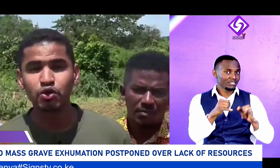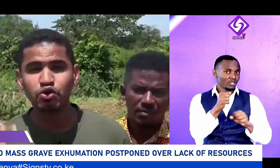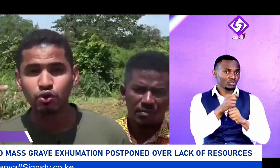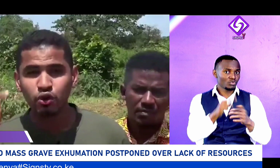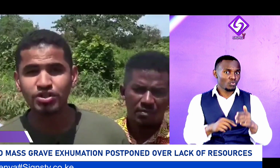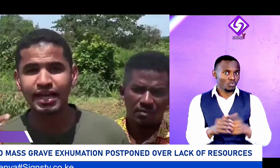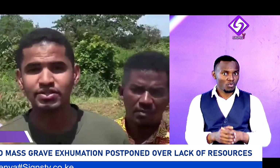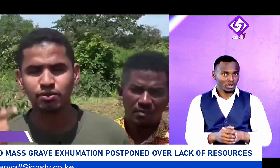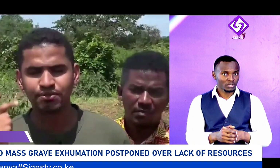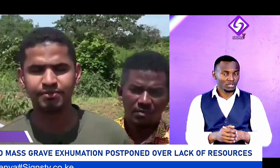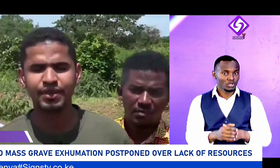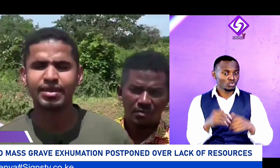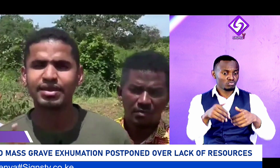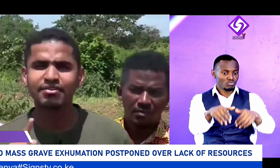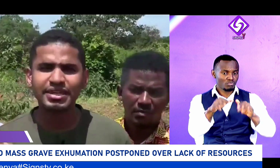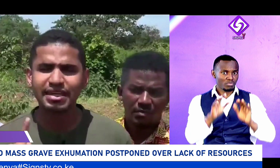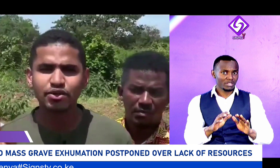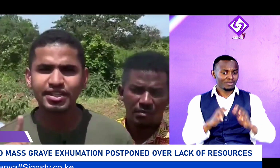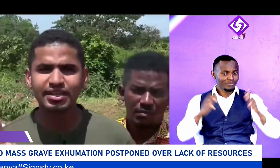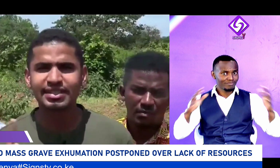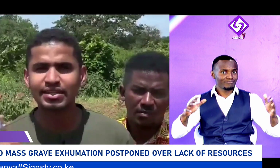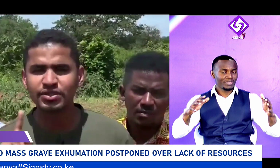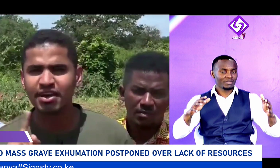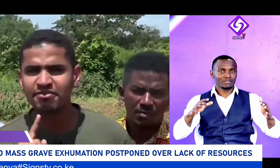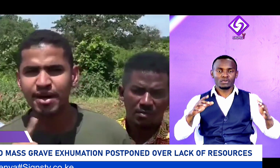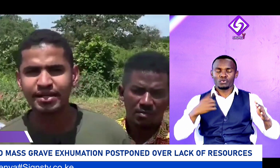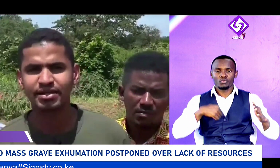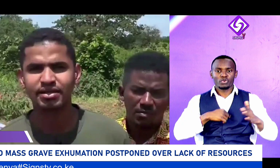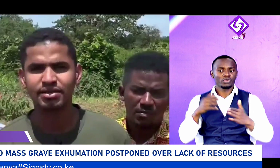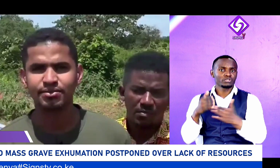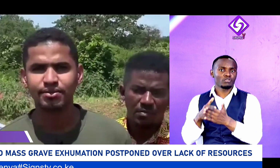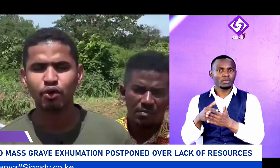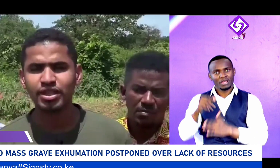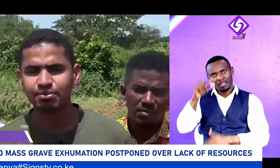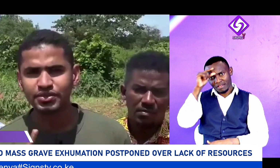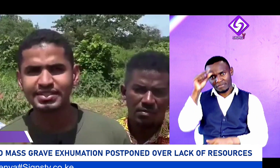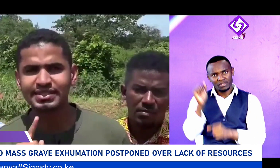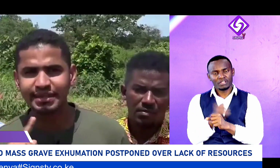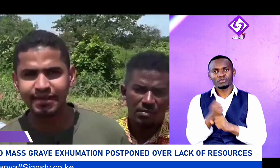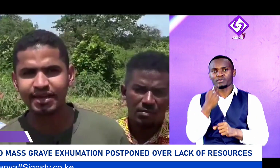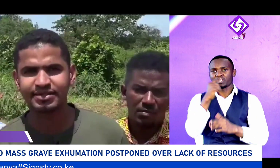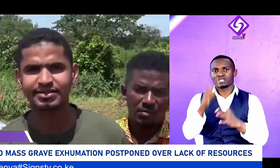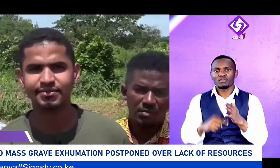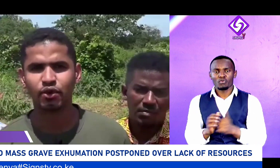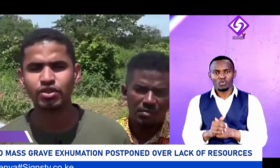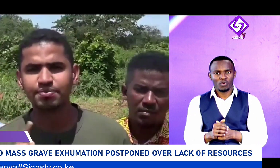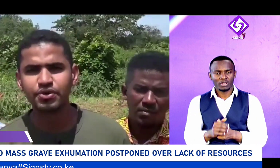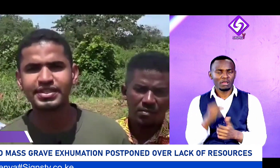go to court and stop them. The government cannot tell us that they don't have money, or the process is difficult, or the process